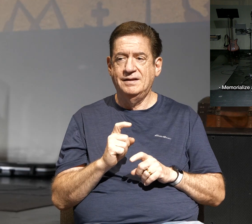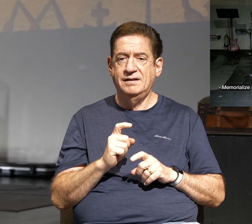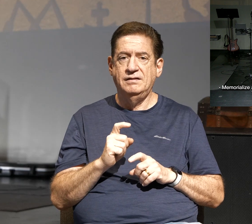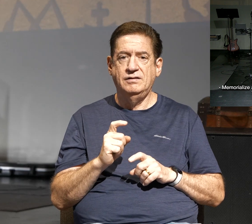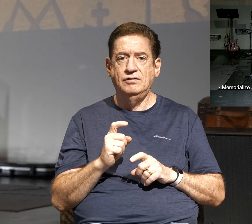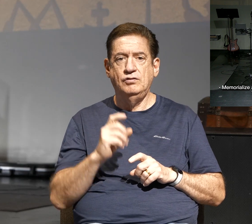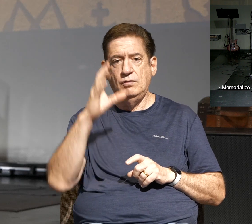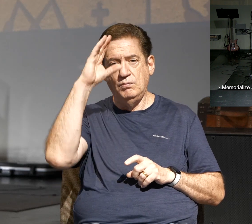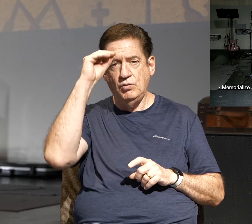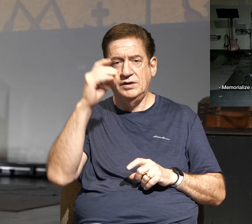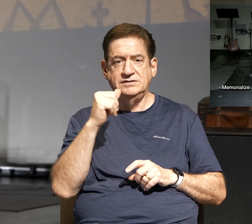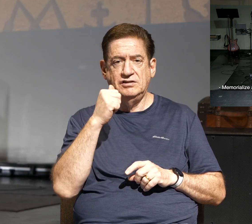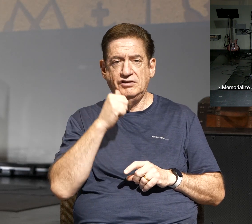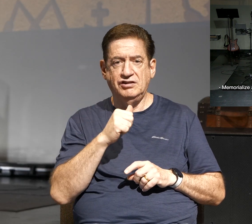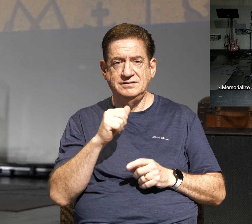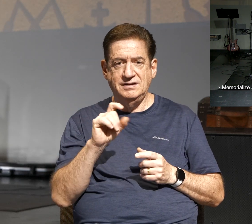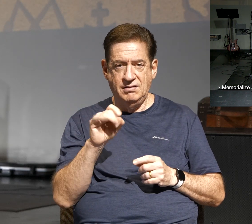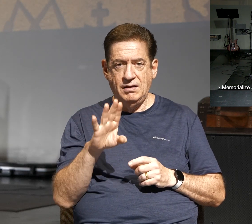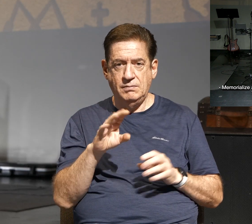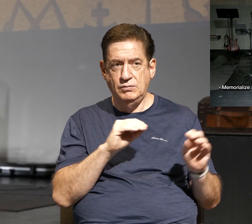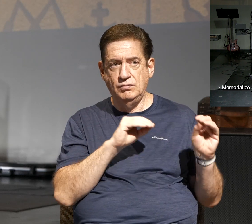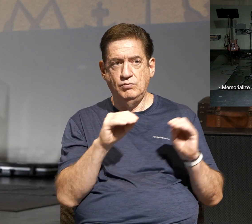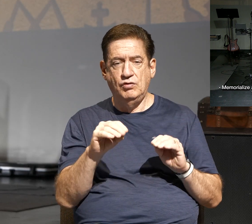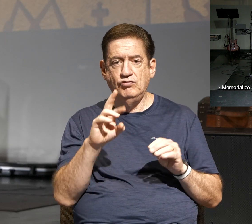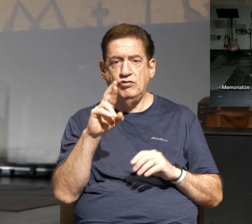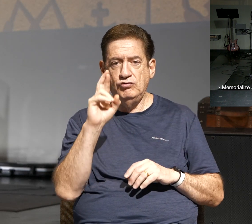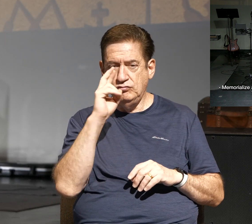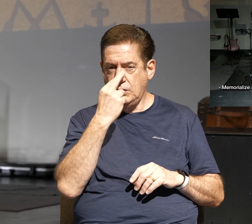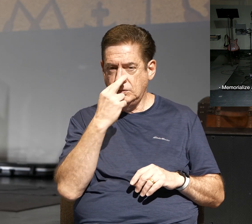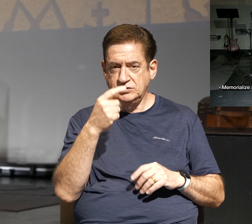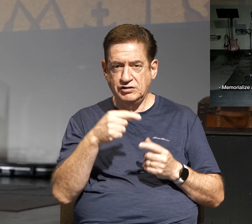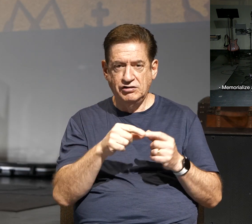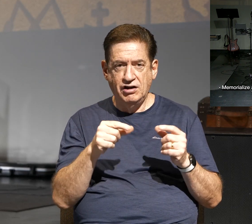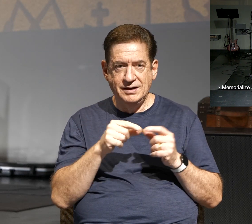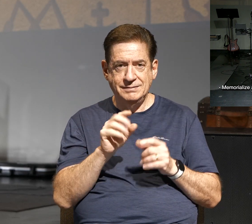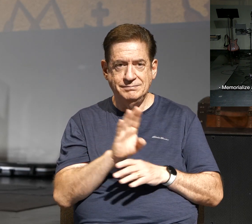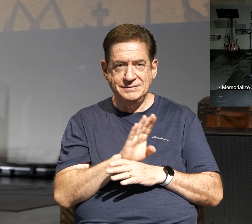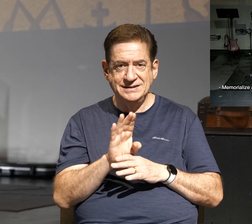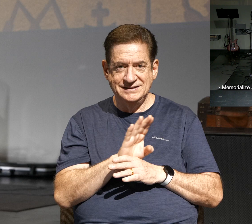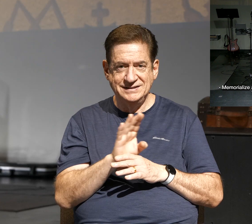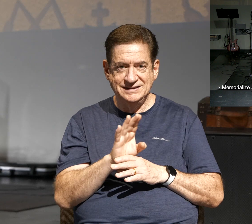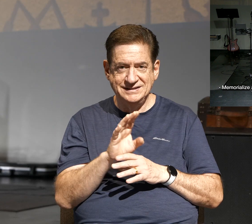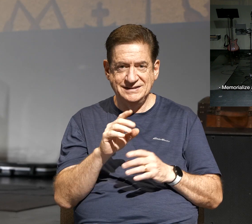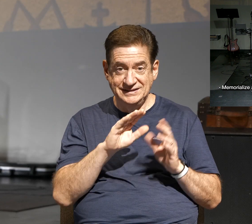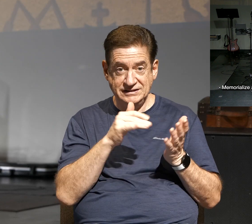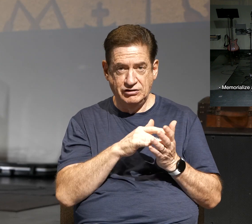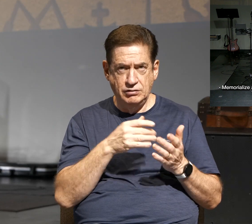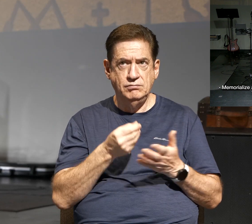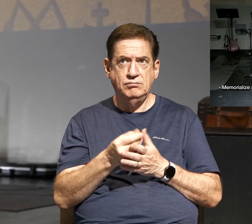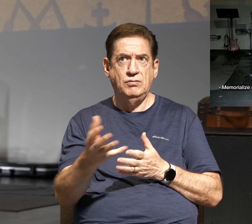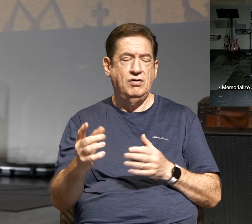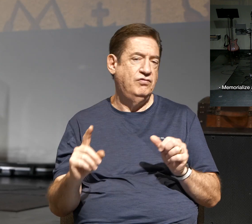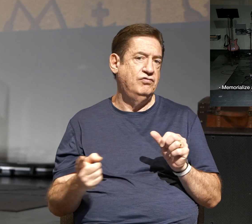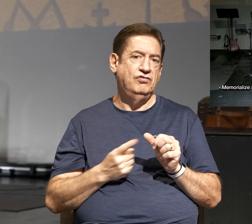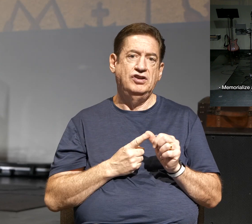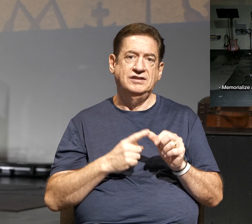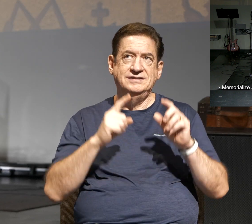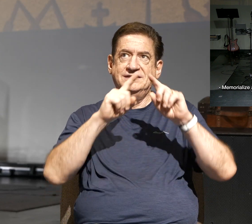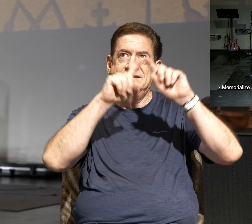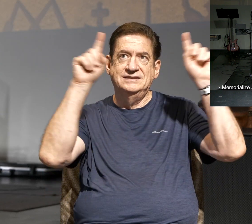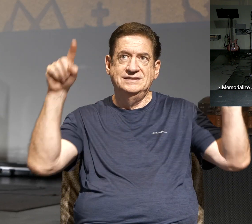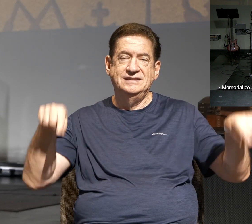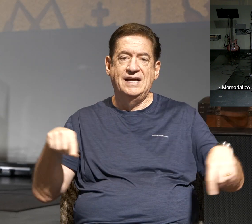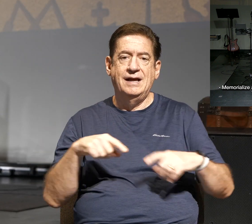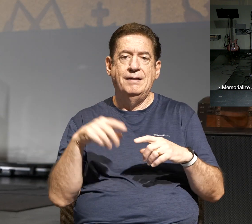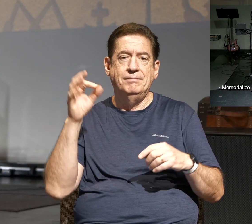the Boys and Girls Club, we moved into the Rose Garden Business Center, and we bought our very first sign. And me and one of the